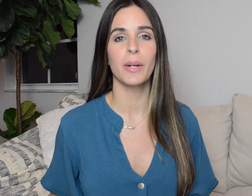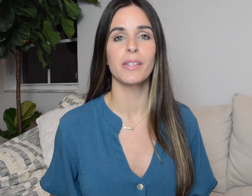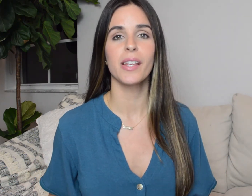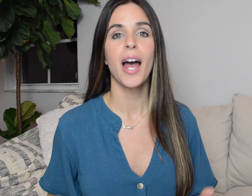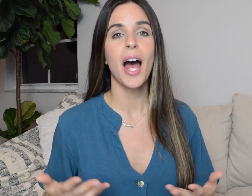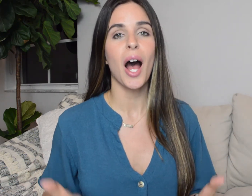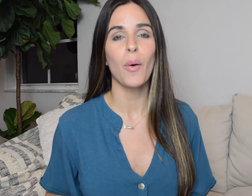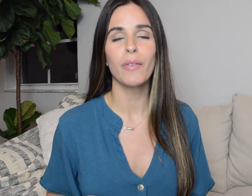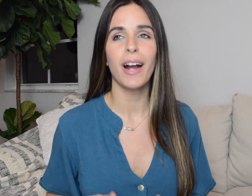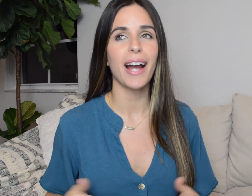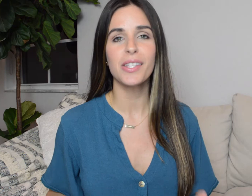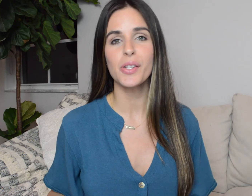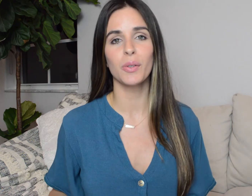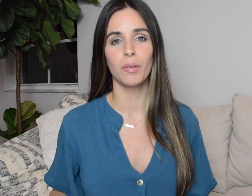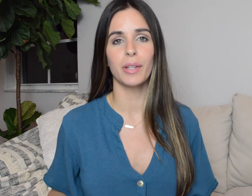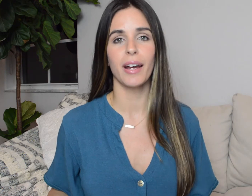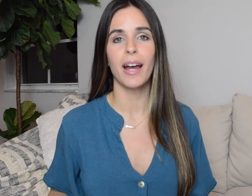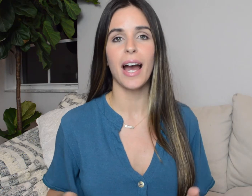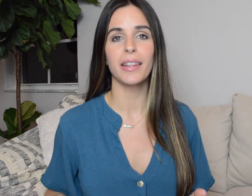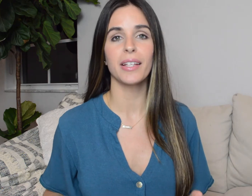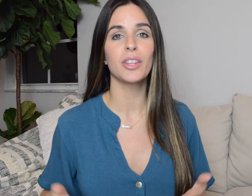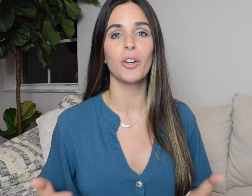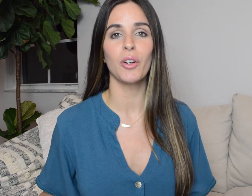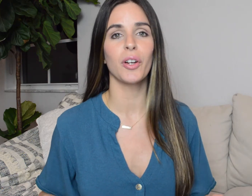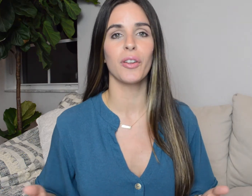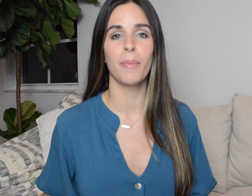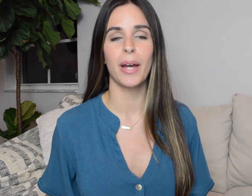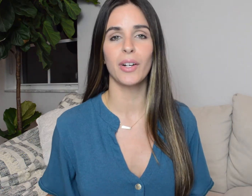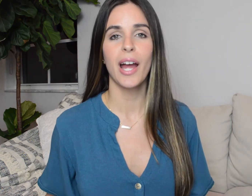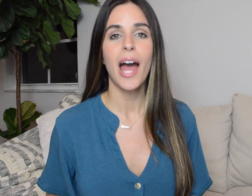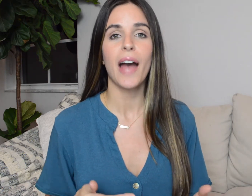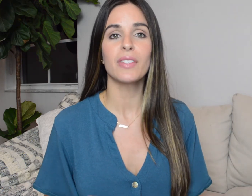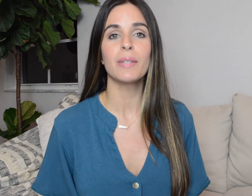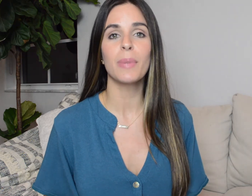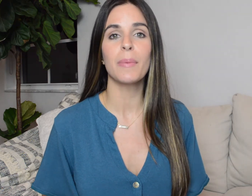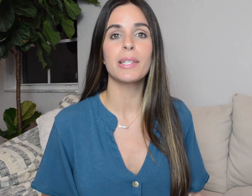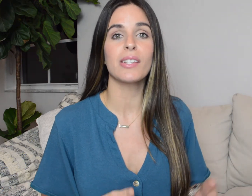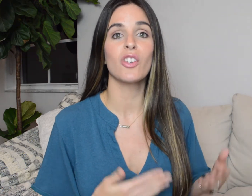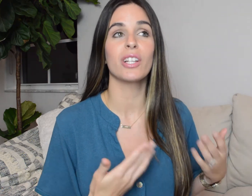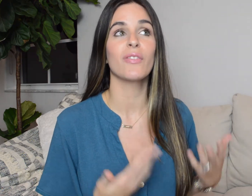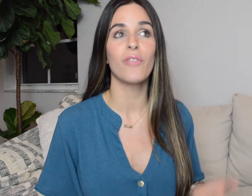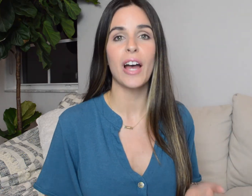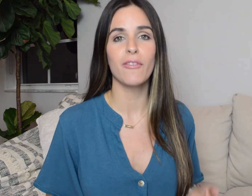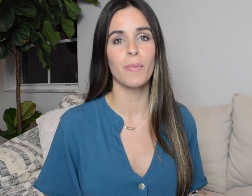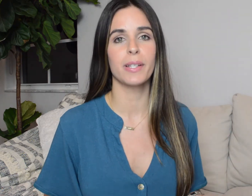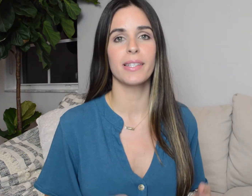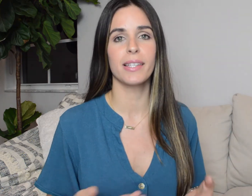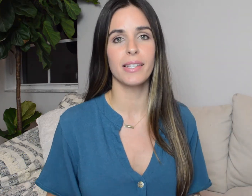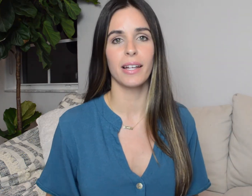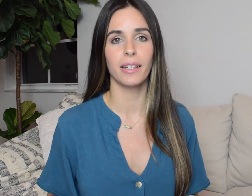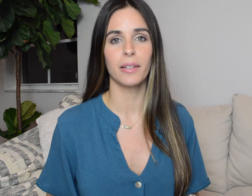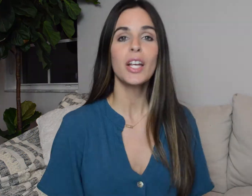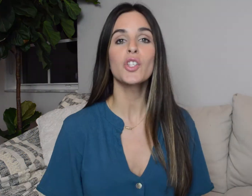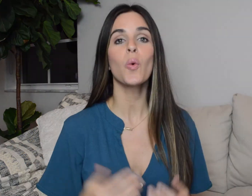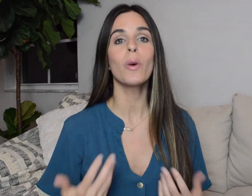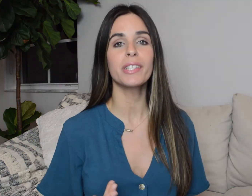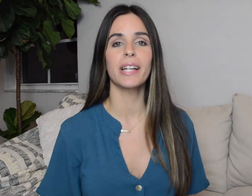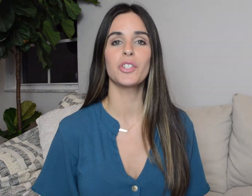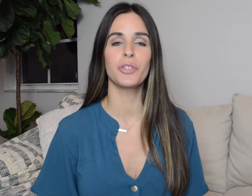months. However, I disagree with that. I think the earlier the better. I've seen babies as young as 5 months signing. So what signs should you